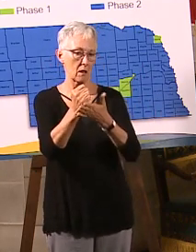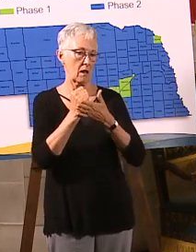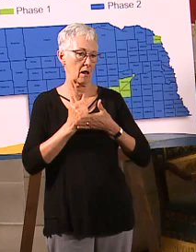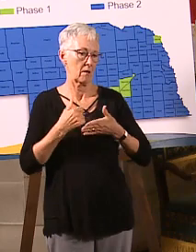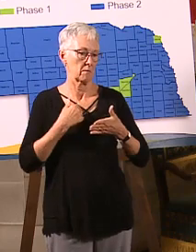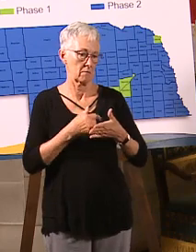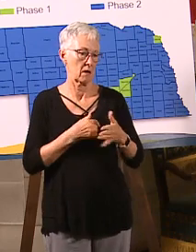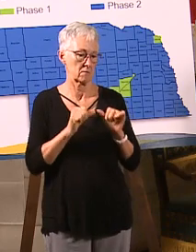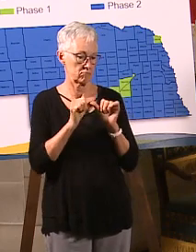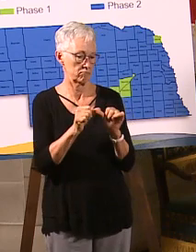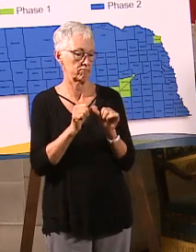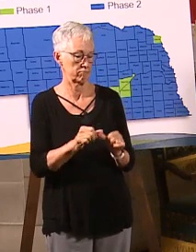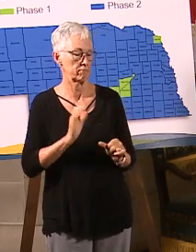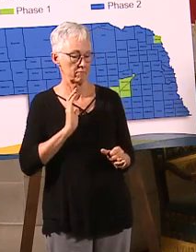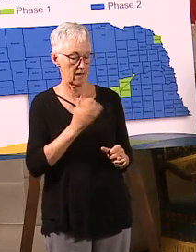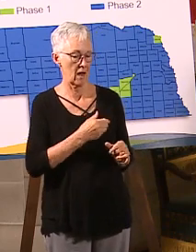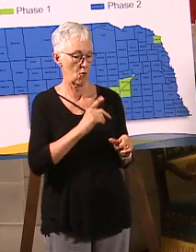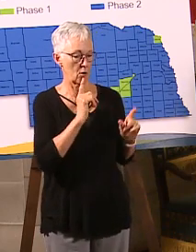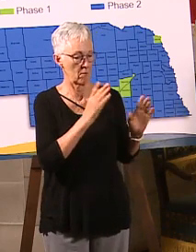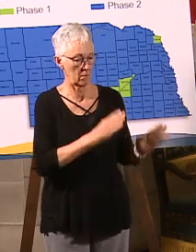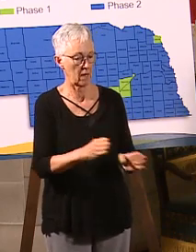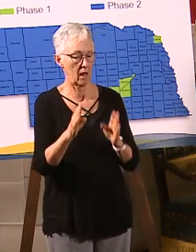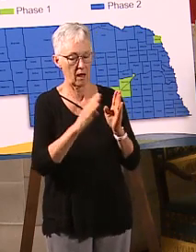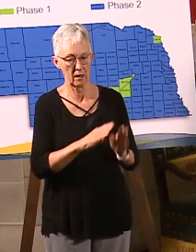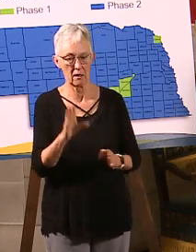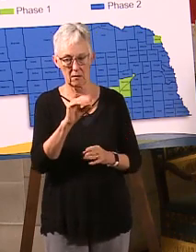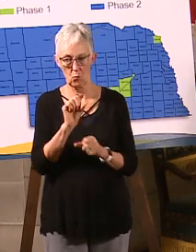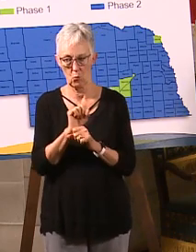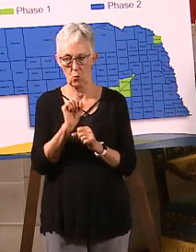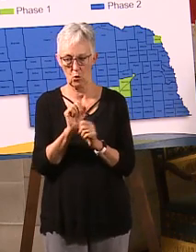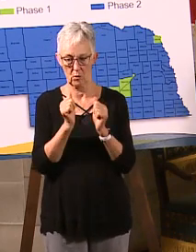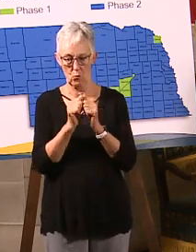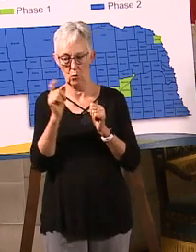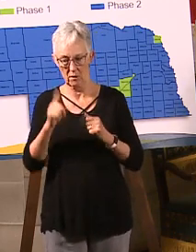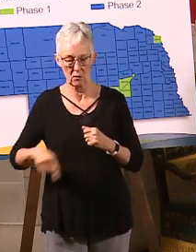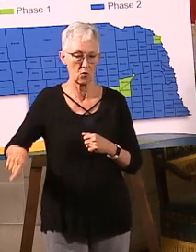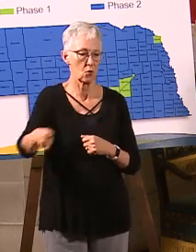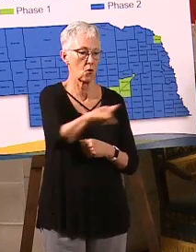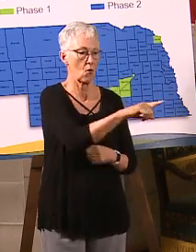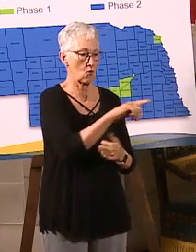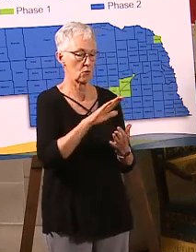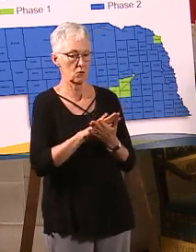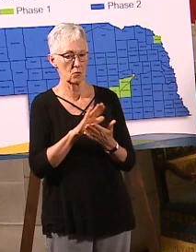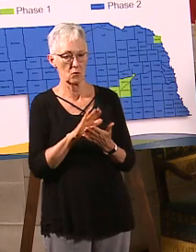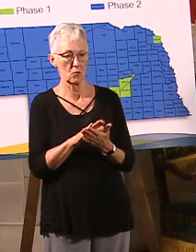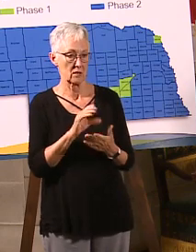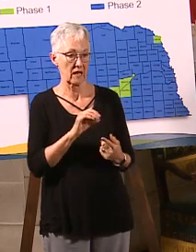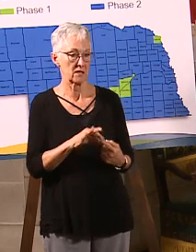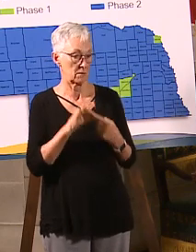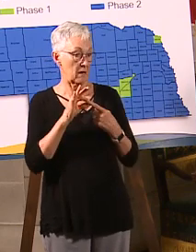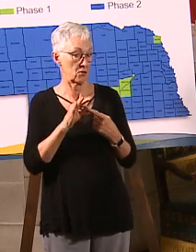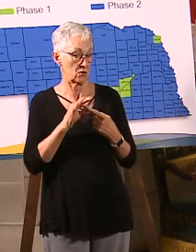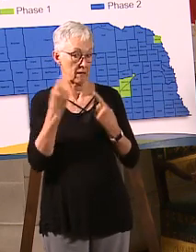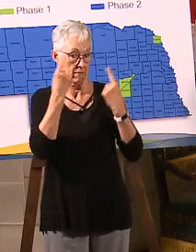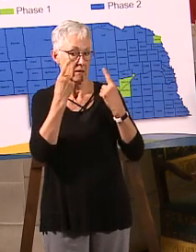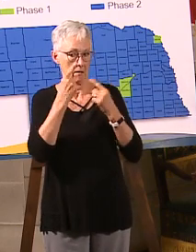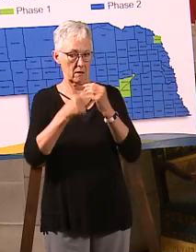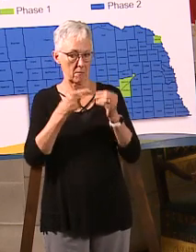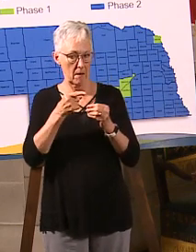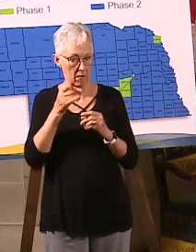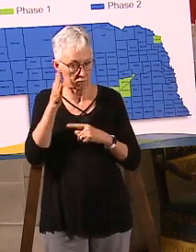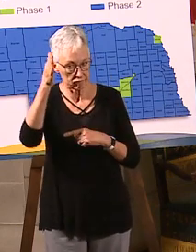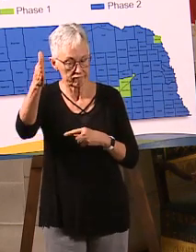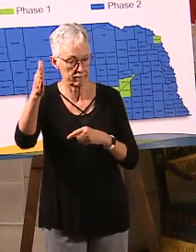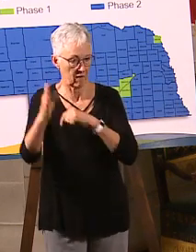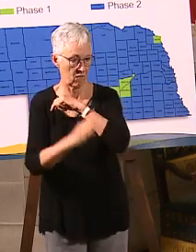our planning as we look to really work with schools to launch into the fall as well. So thanks for the opportunity to be here, Governor, and